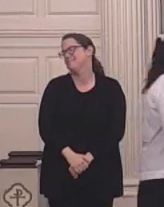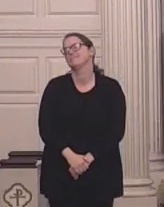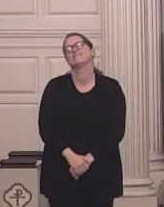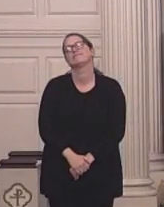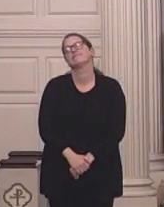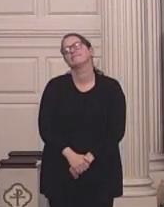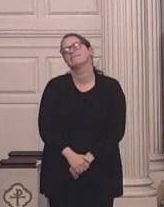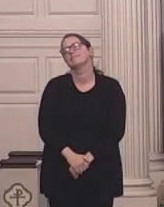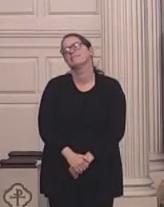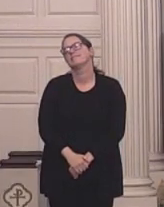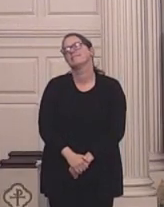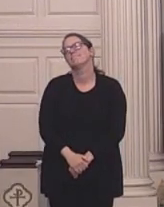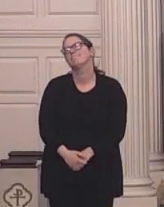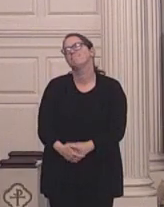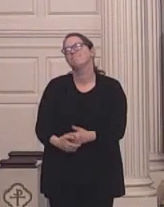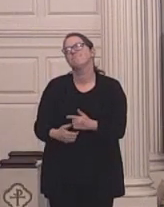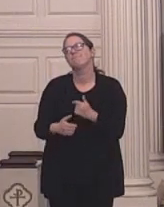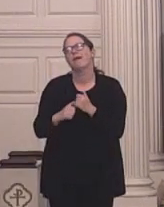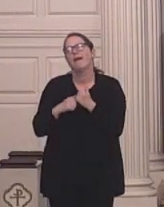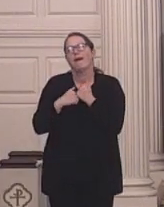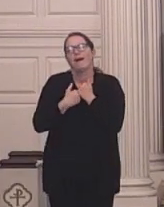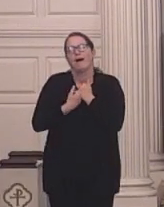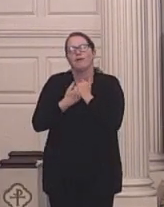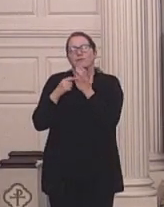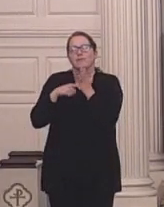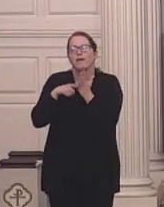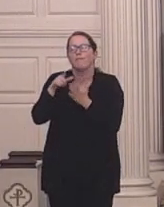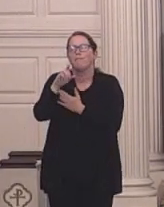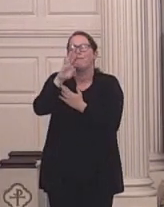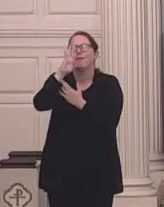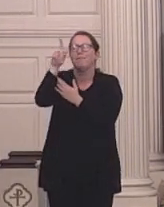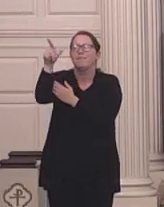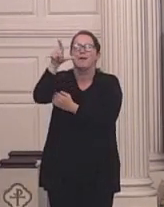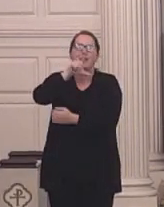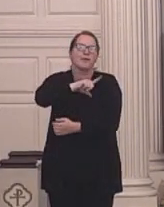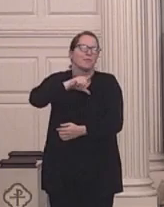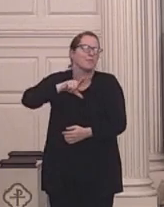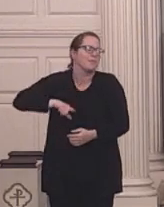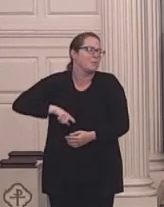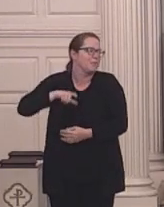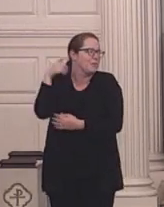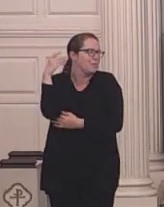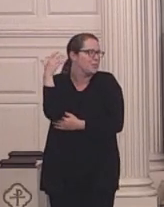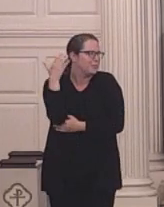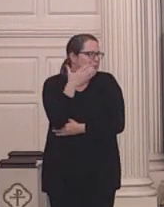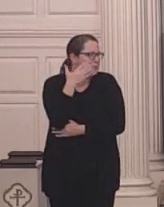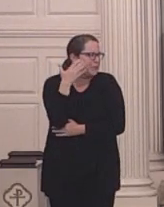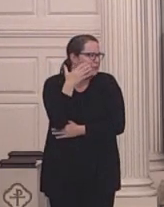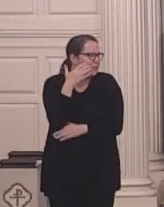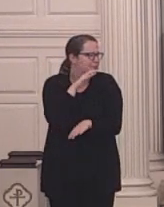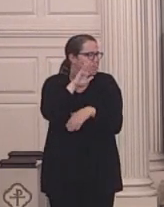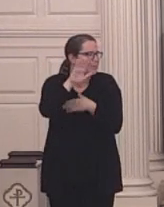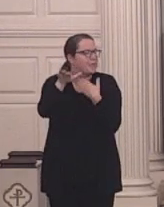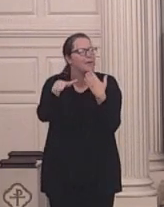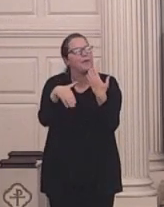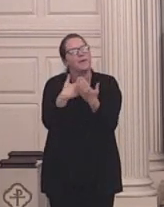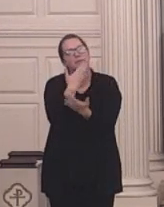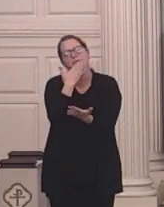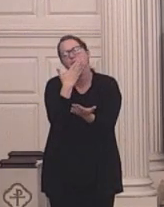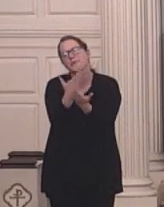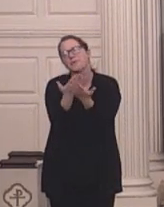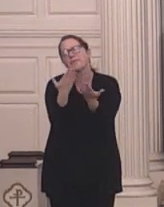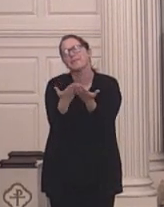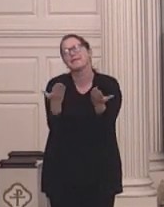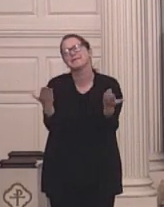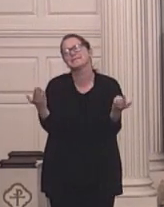Lord. How shall I make a return to the Lord for all the good he has done